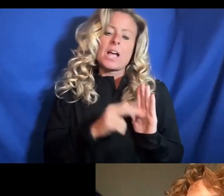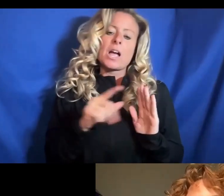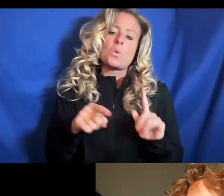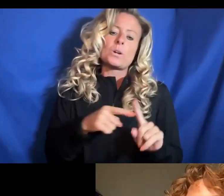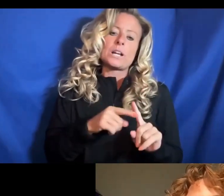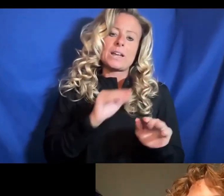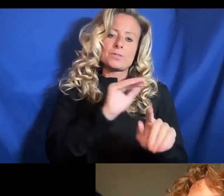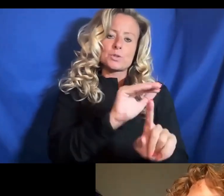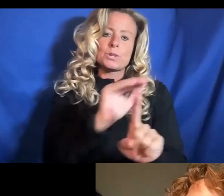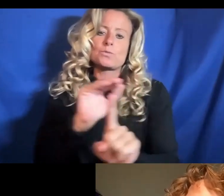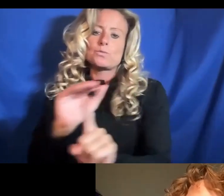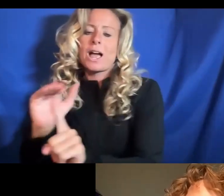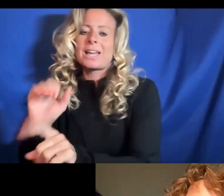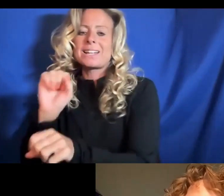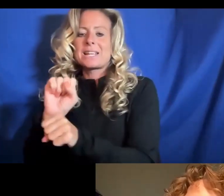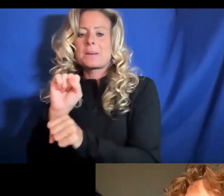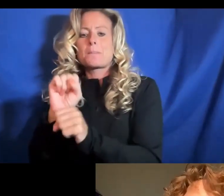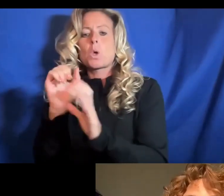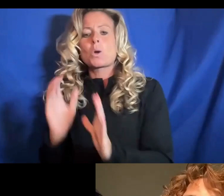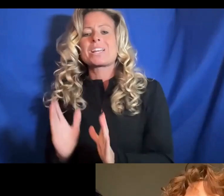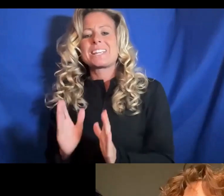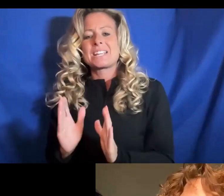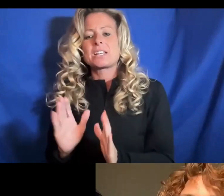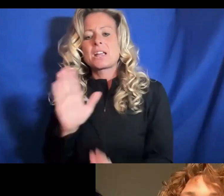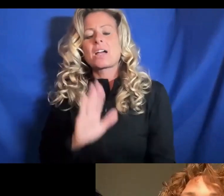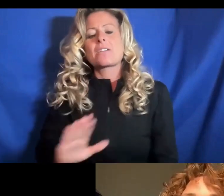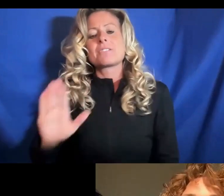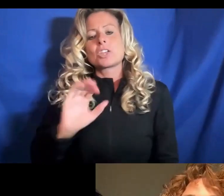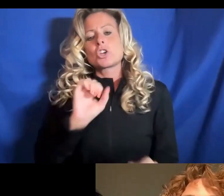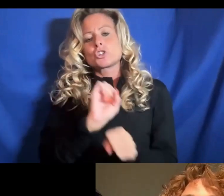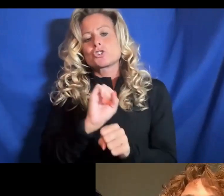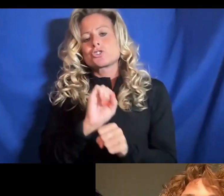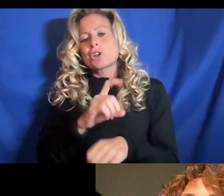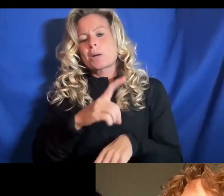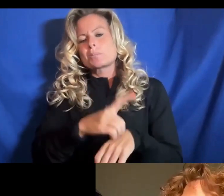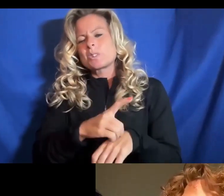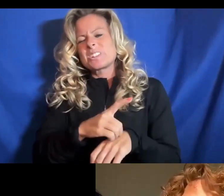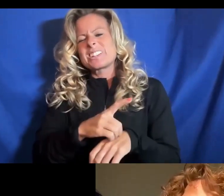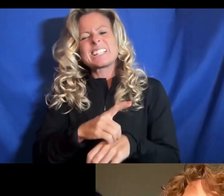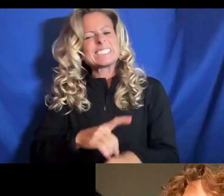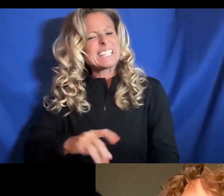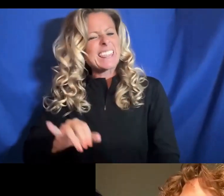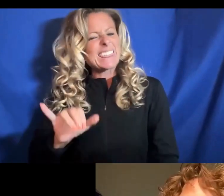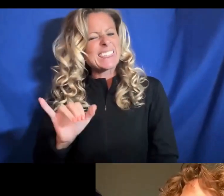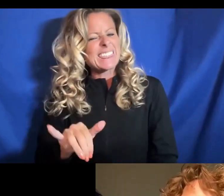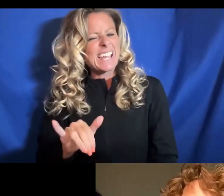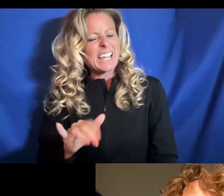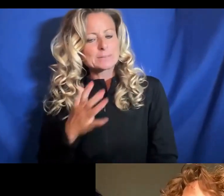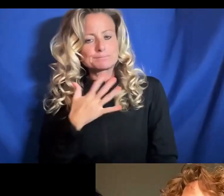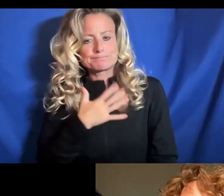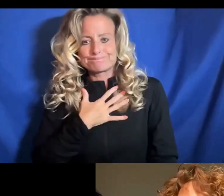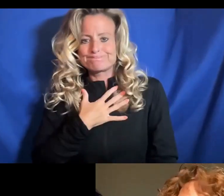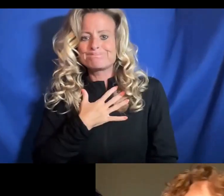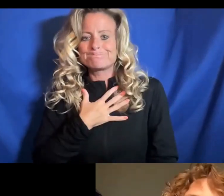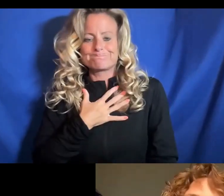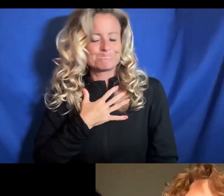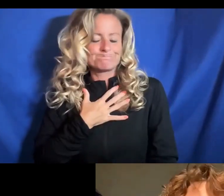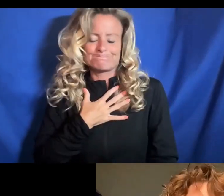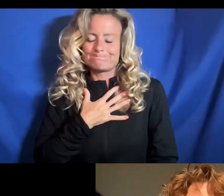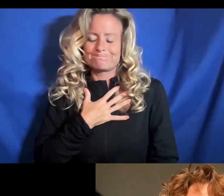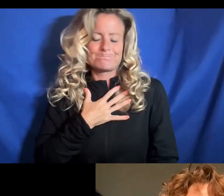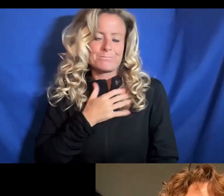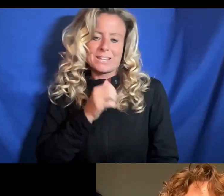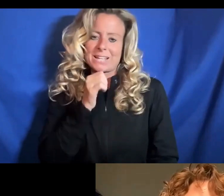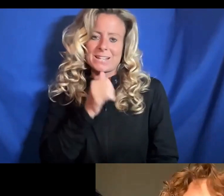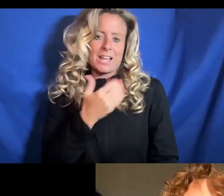an employee of their job duties, that to me says that that's not a